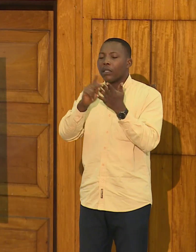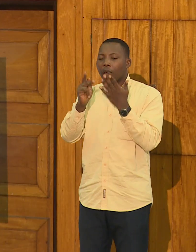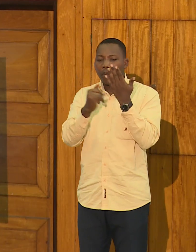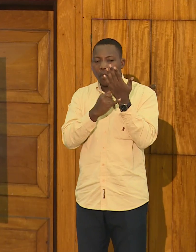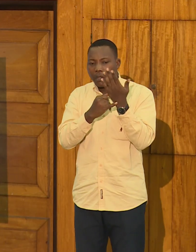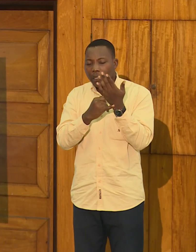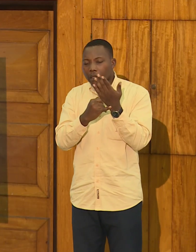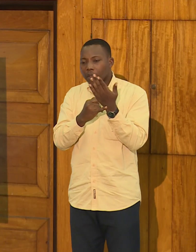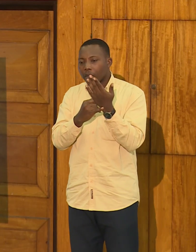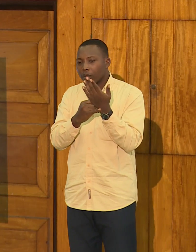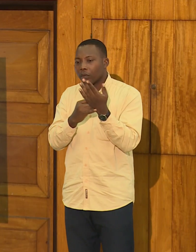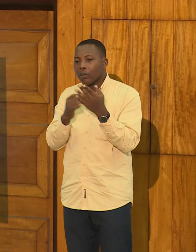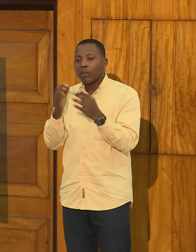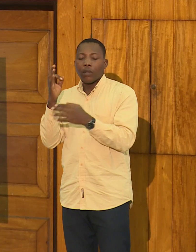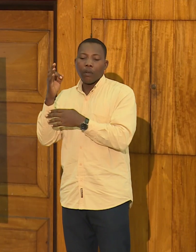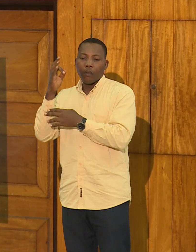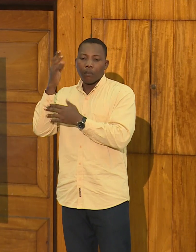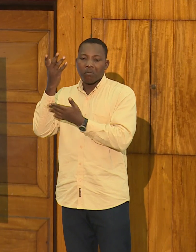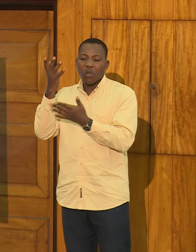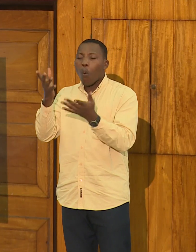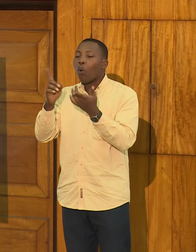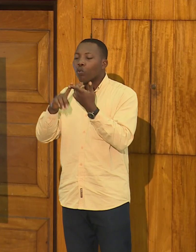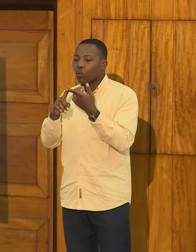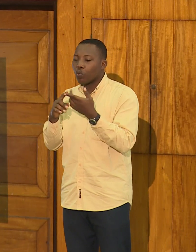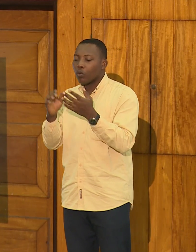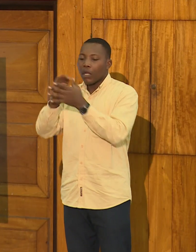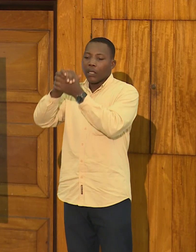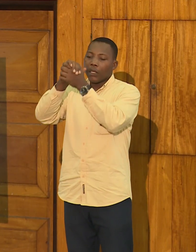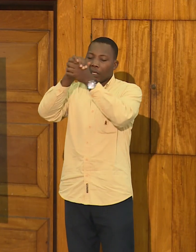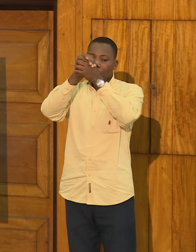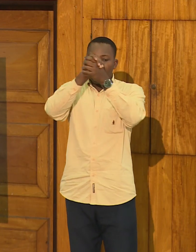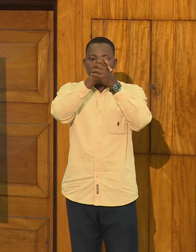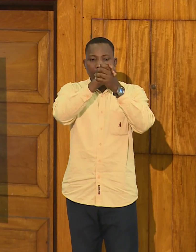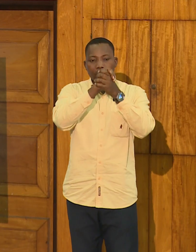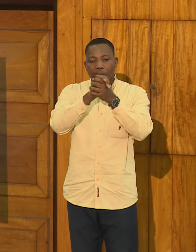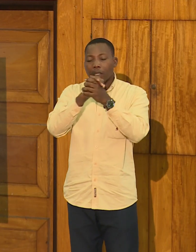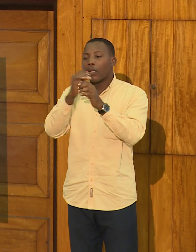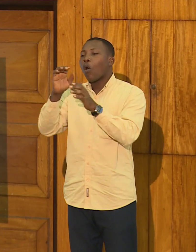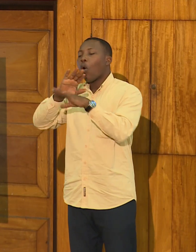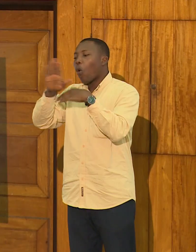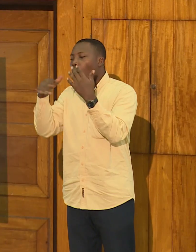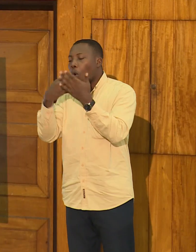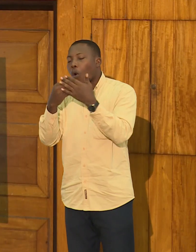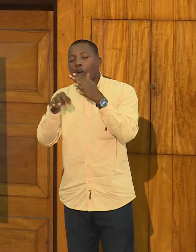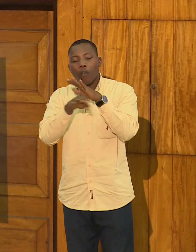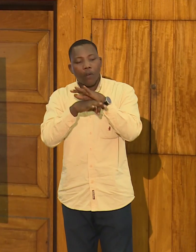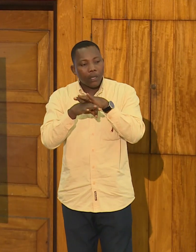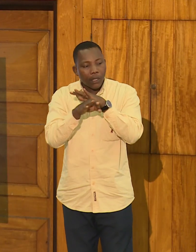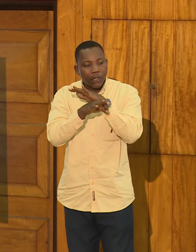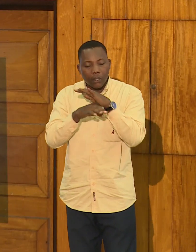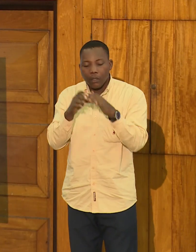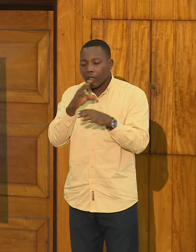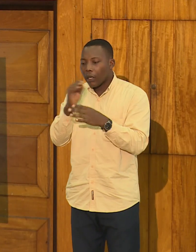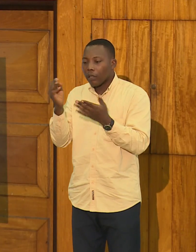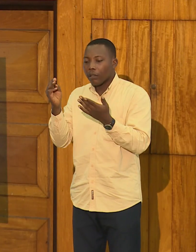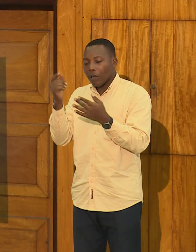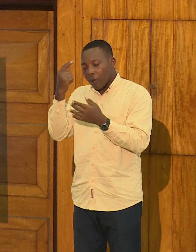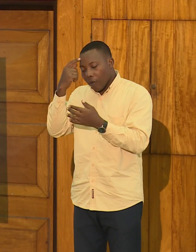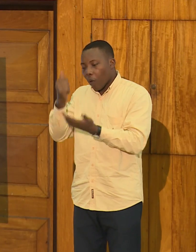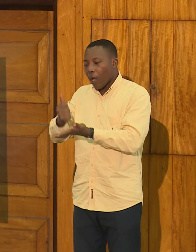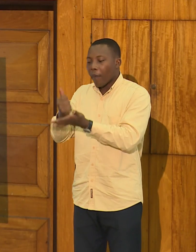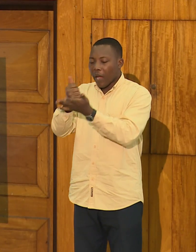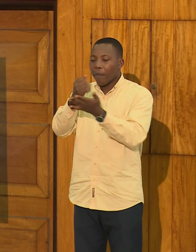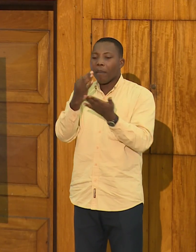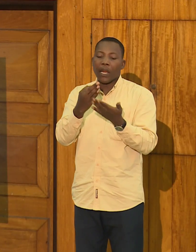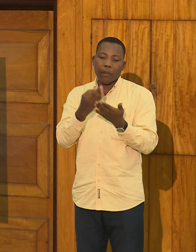project, and would further want to acknowledge and thank AIDS Health Care Foundation and TTH Trace for availing